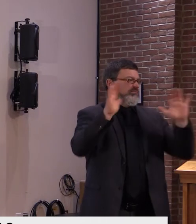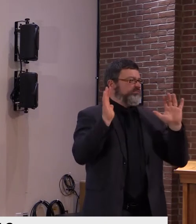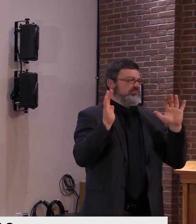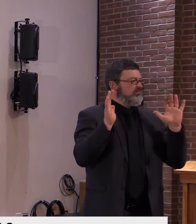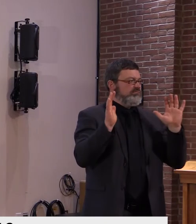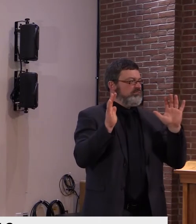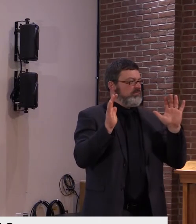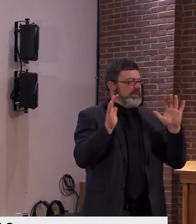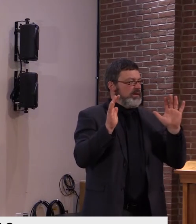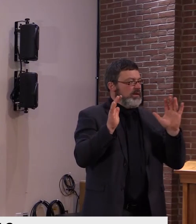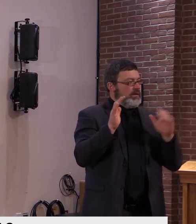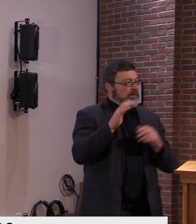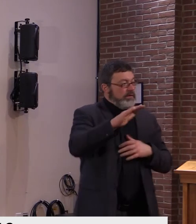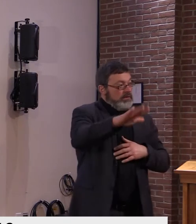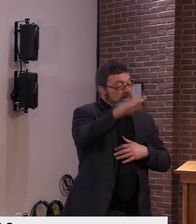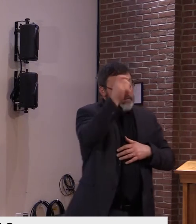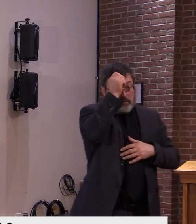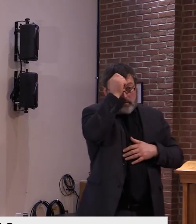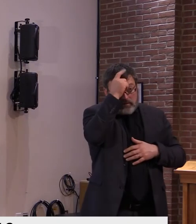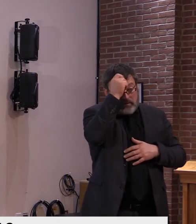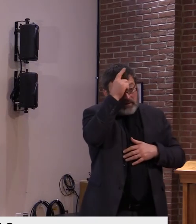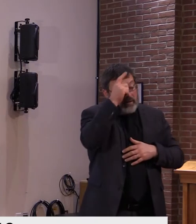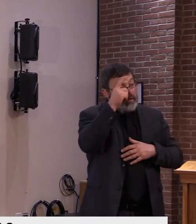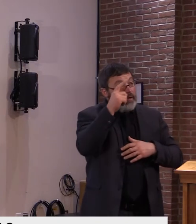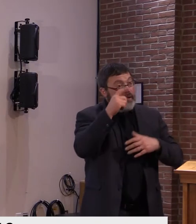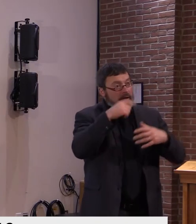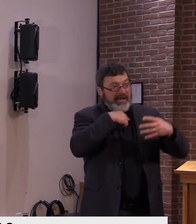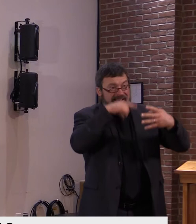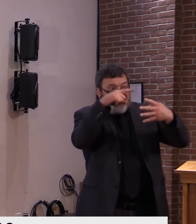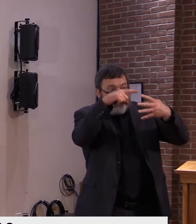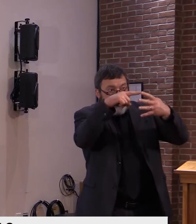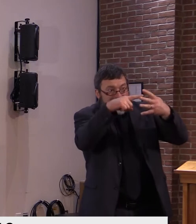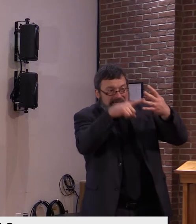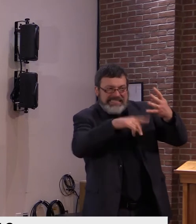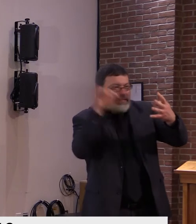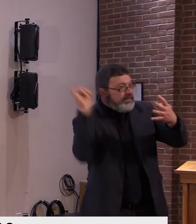that we talk about in terms of physical distancing, et cetera.